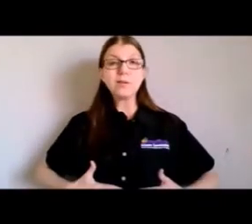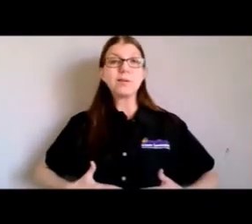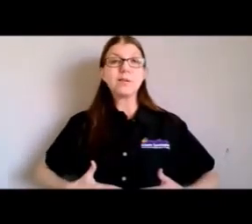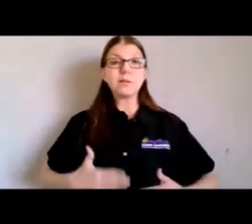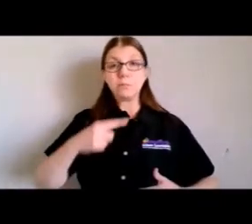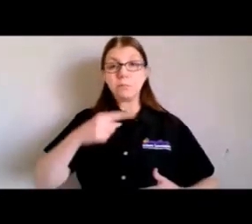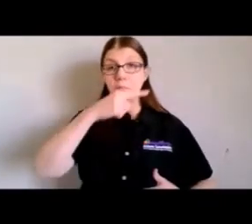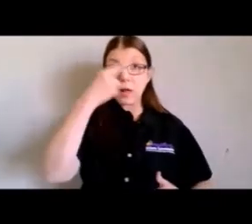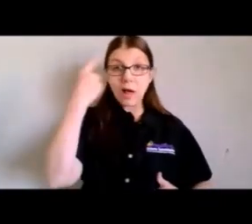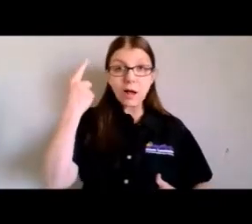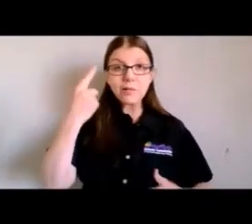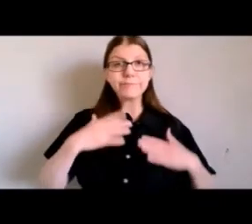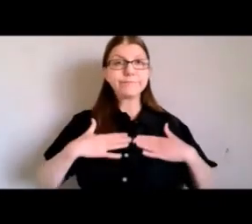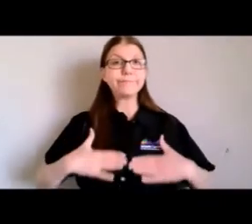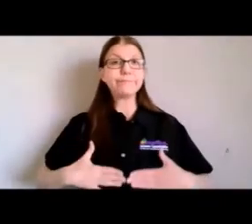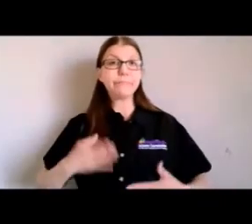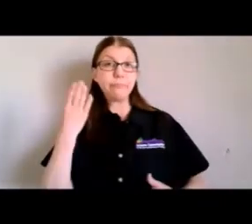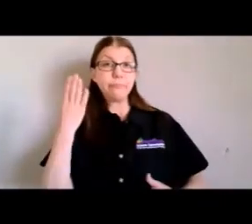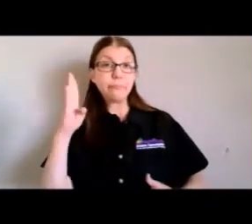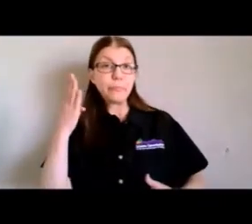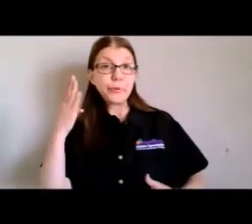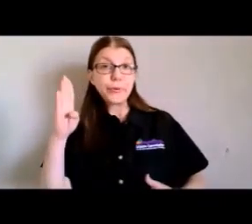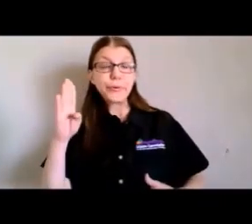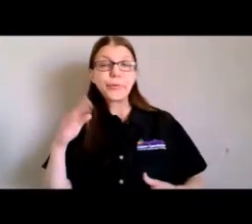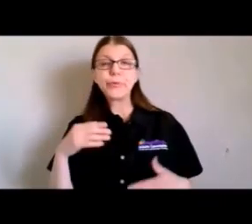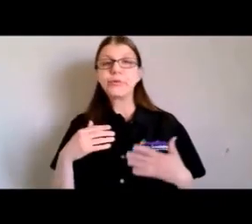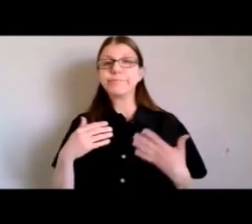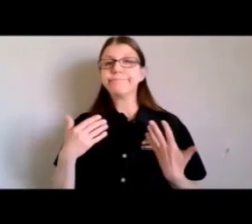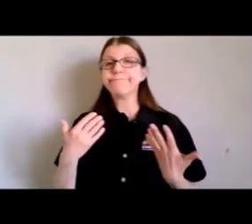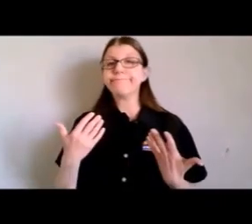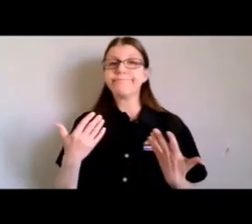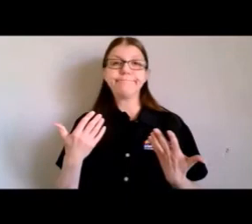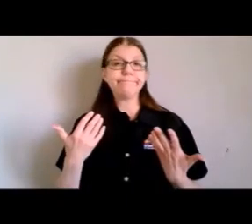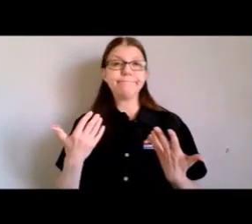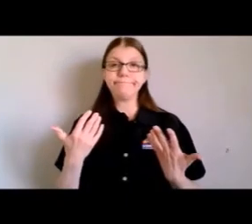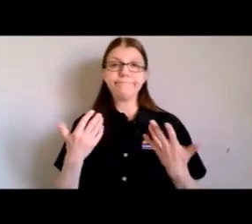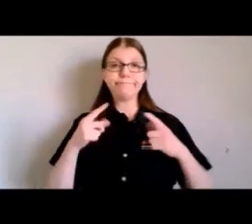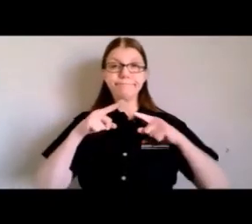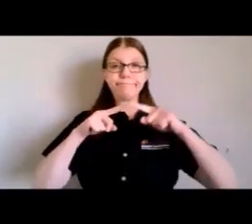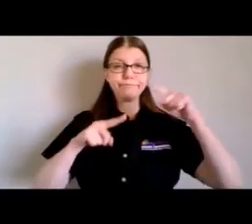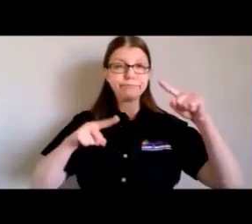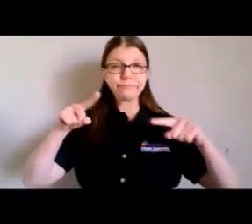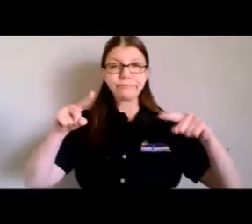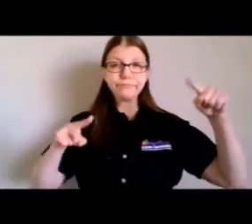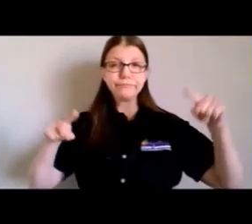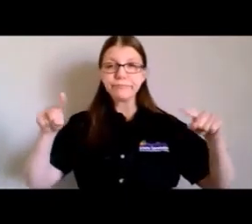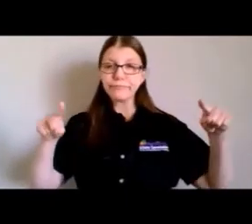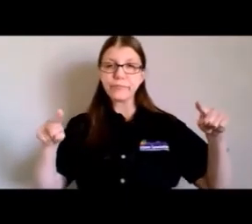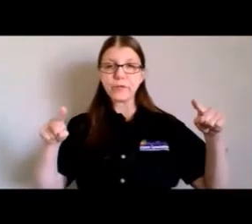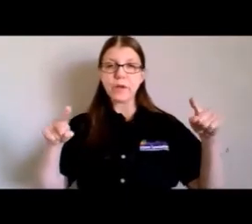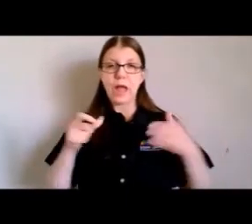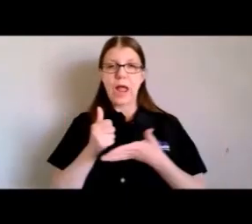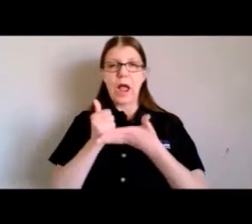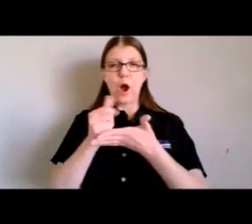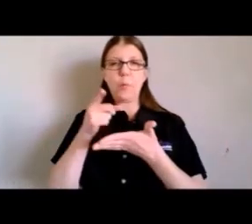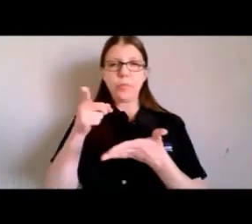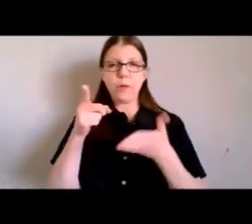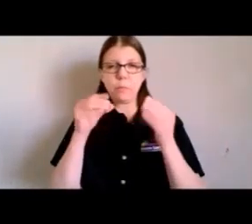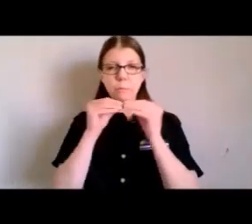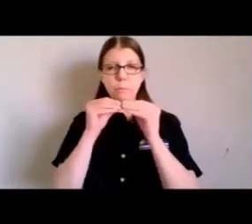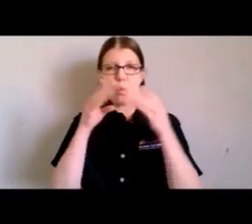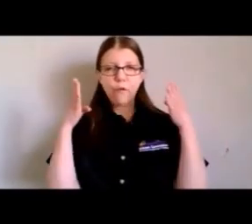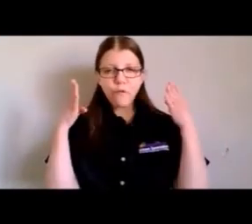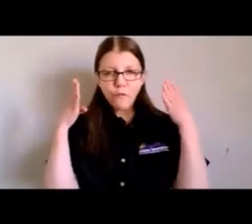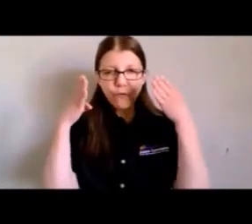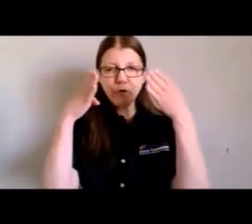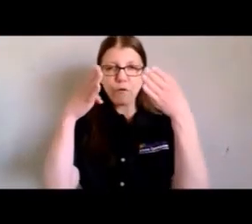Individuals who are deaf and blind or have combined vision and hearing loss might have a preference of the shirt color that you wear, the background